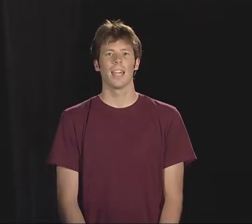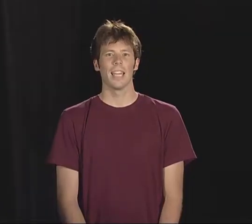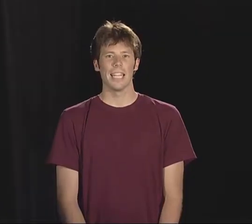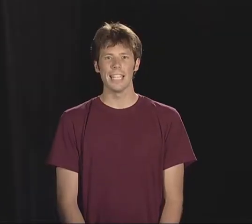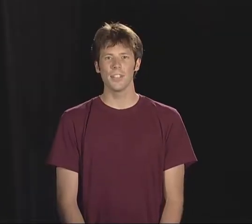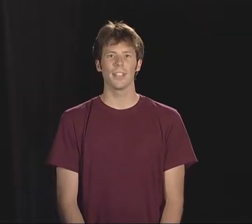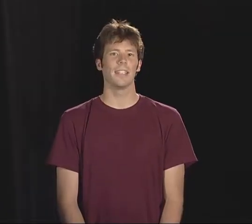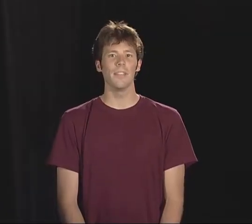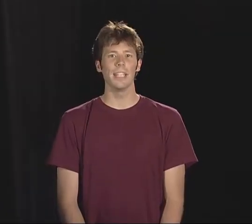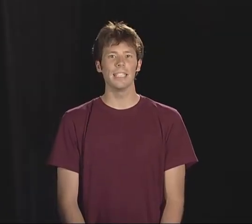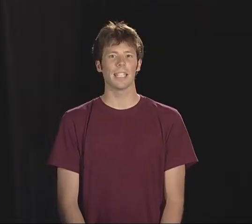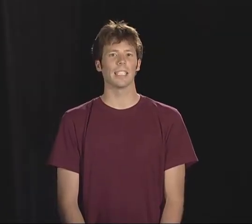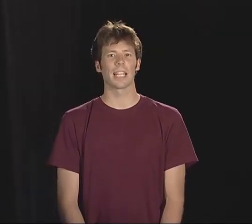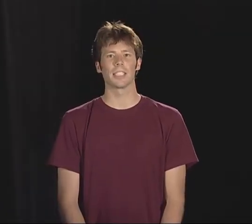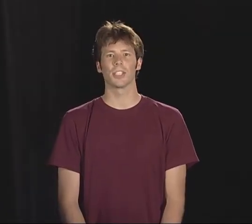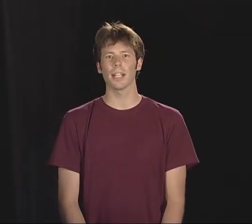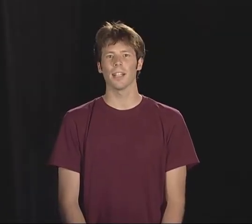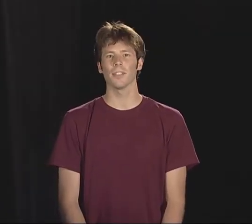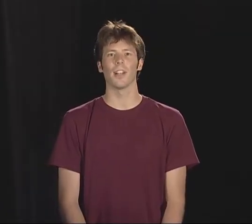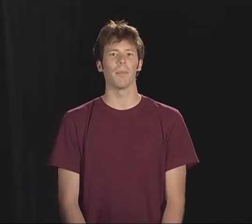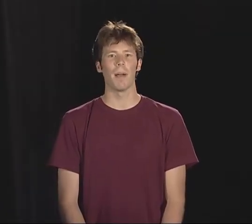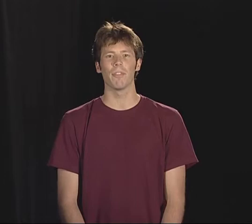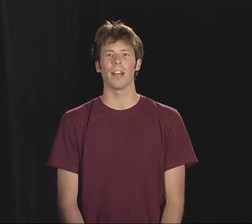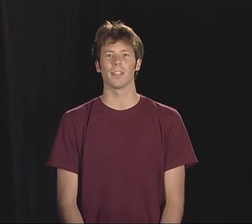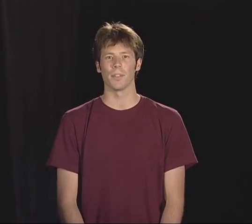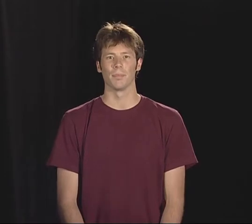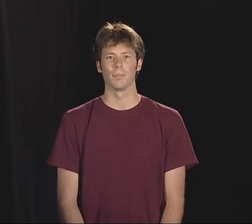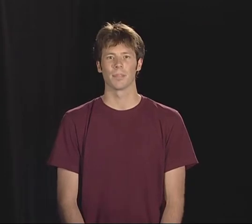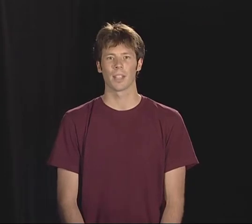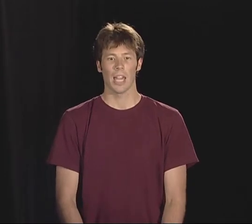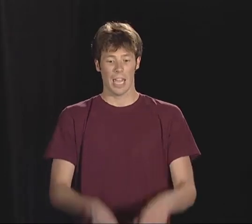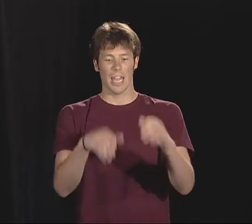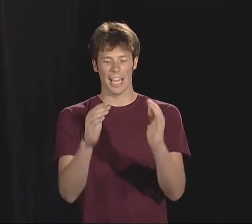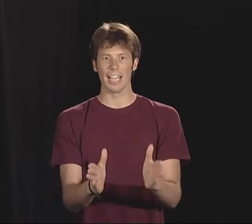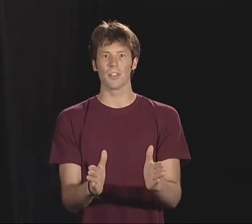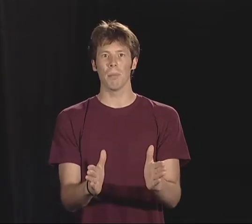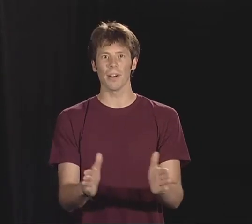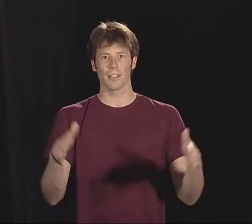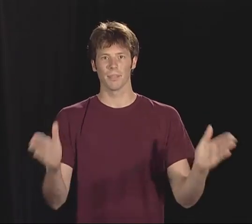Each devise et traite chacun de la même façon. Each book.